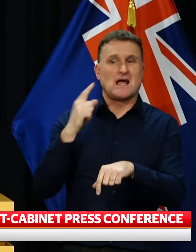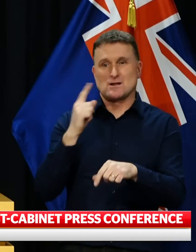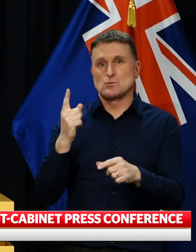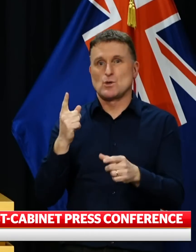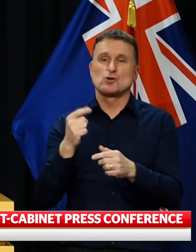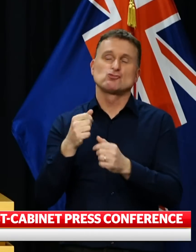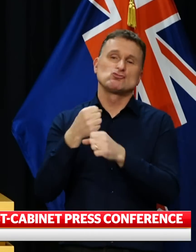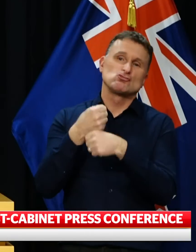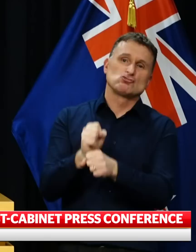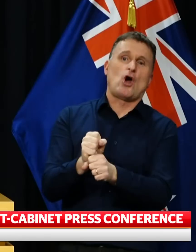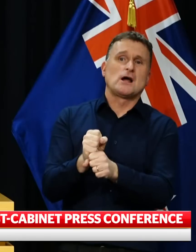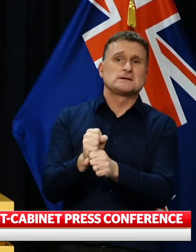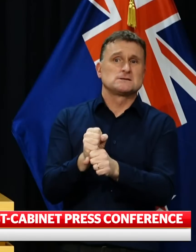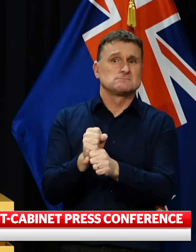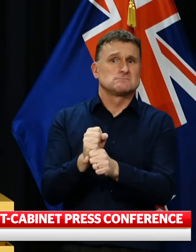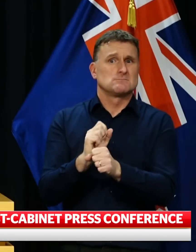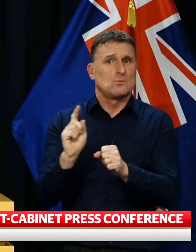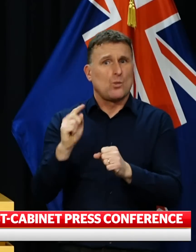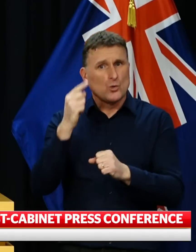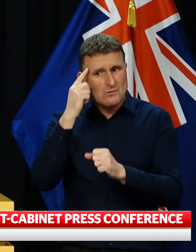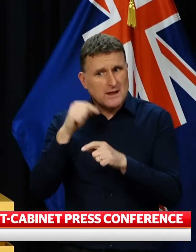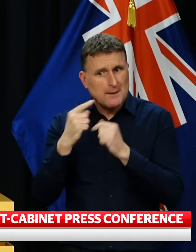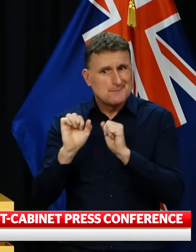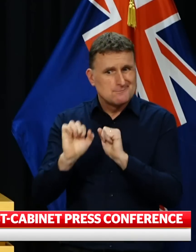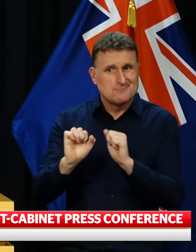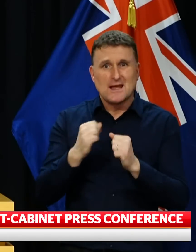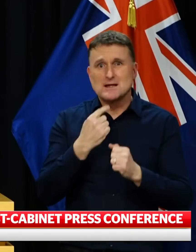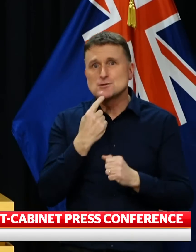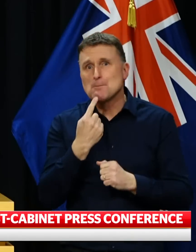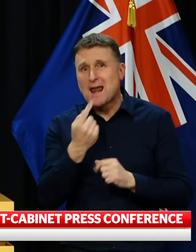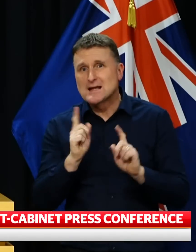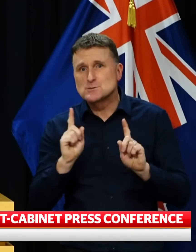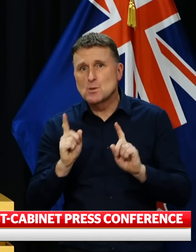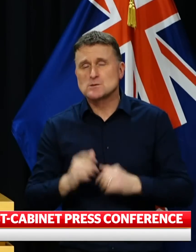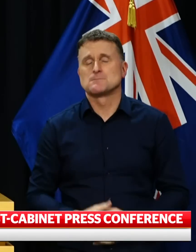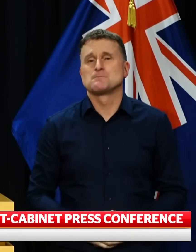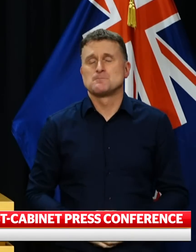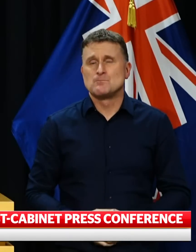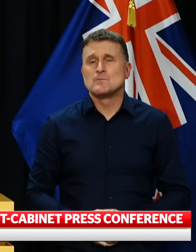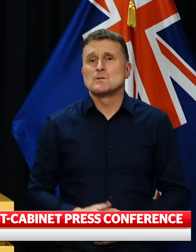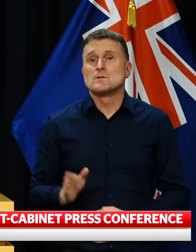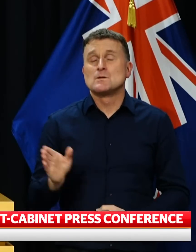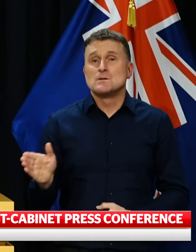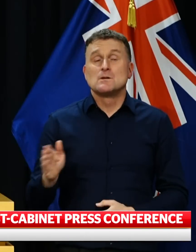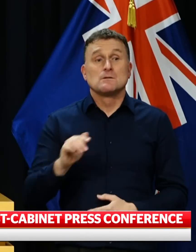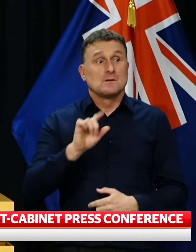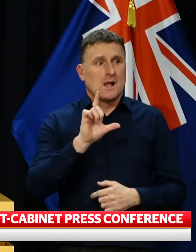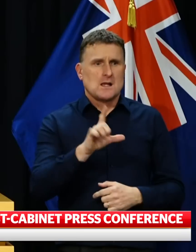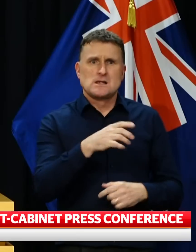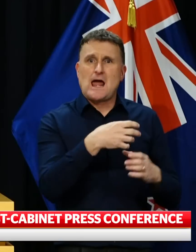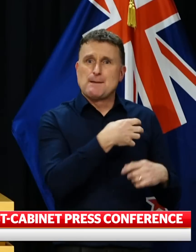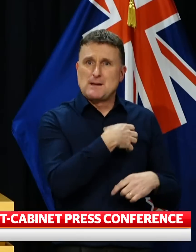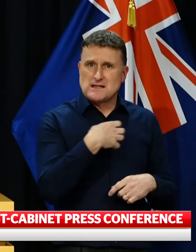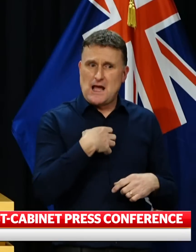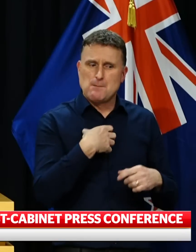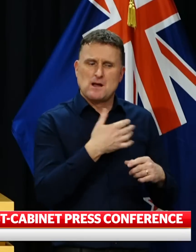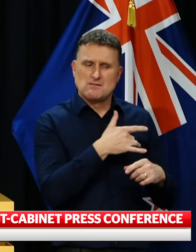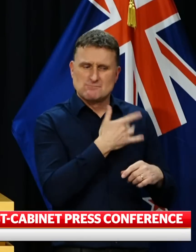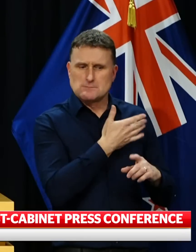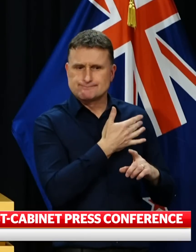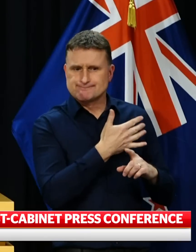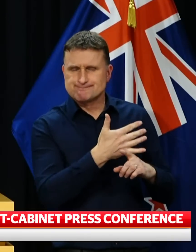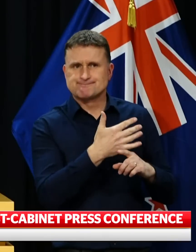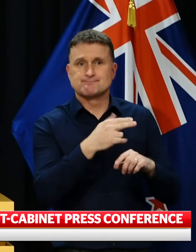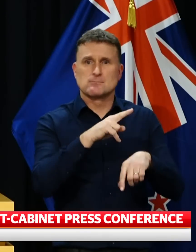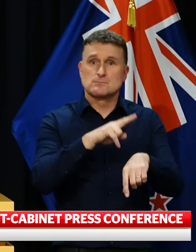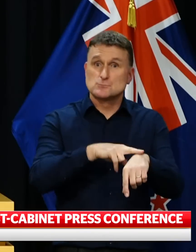do you know about their grievances and what do you think of that? Our track record speaks for itself. We've invested significantly in our doctors and our nurses. They've